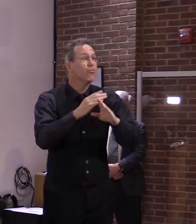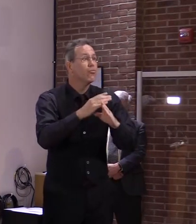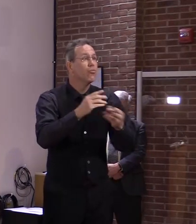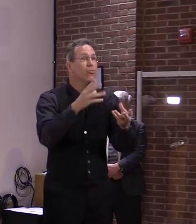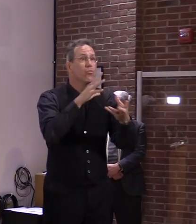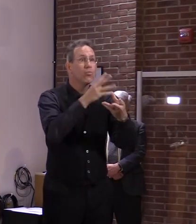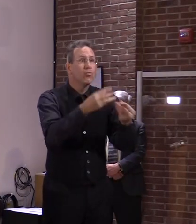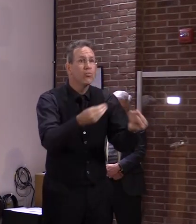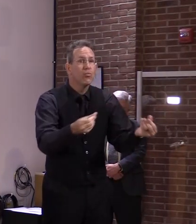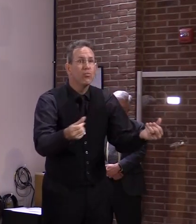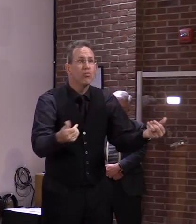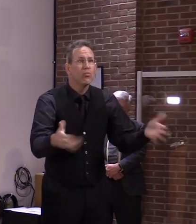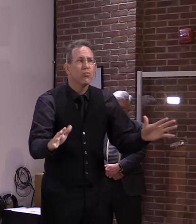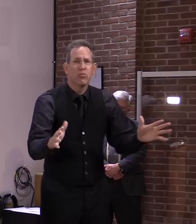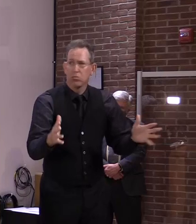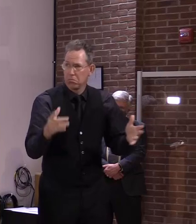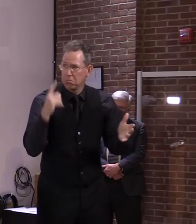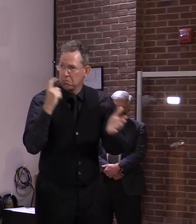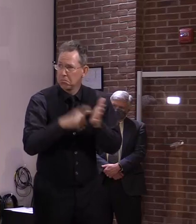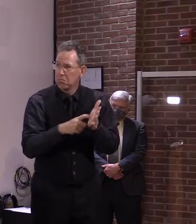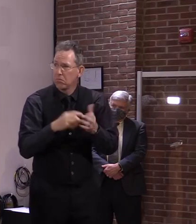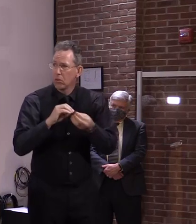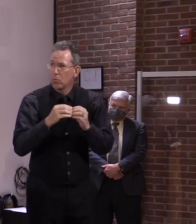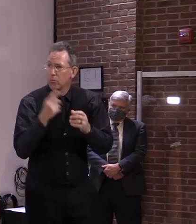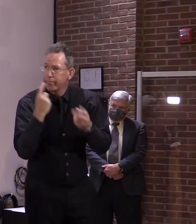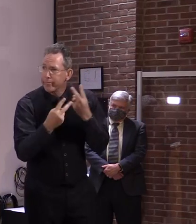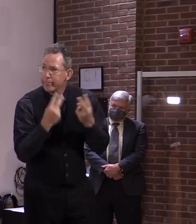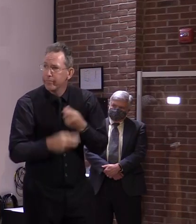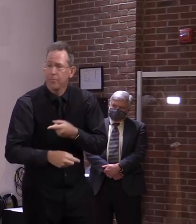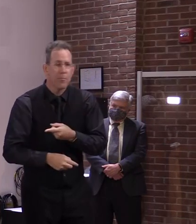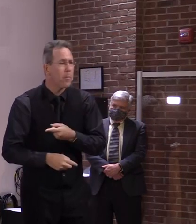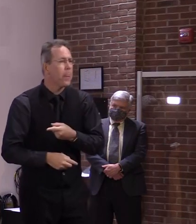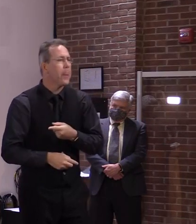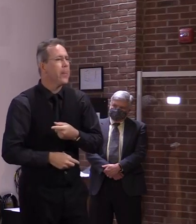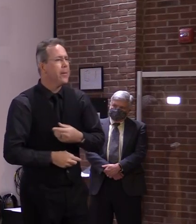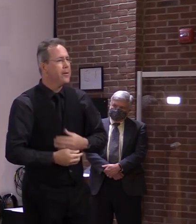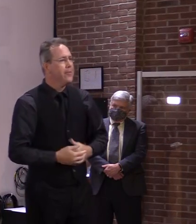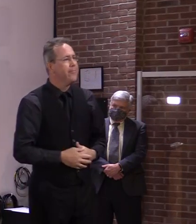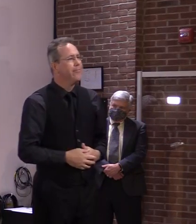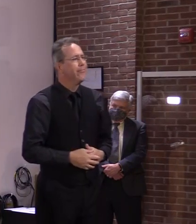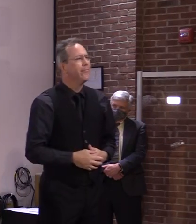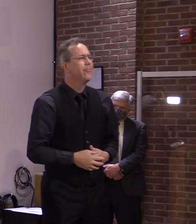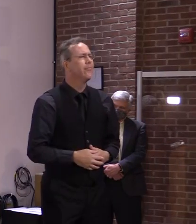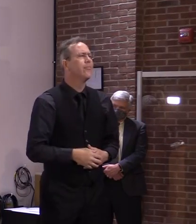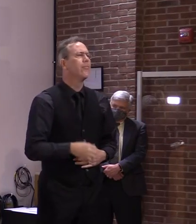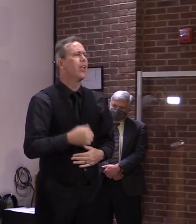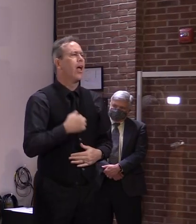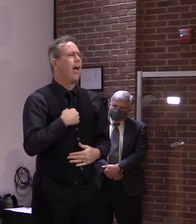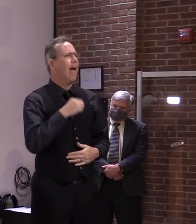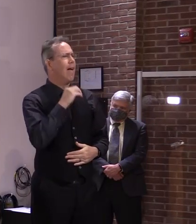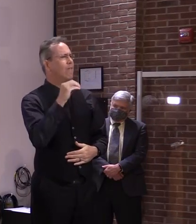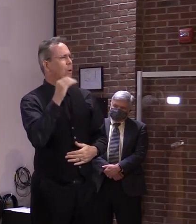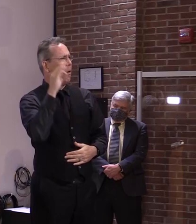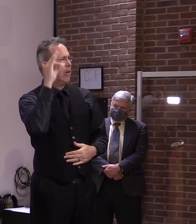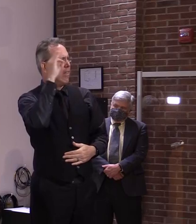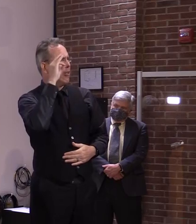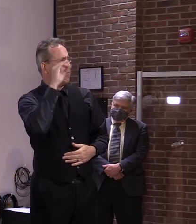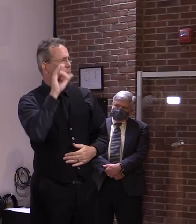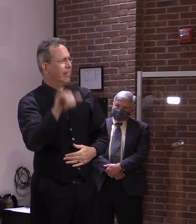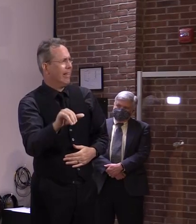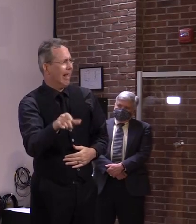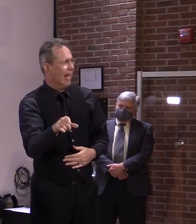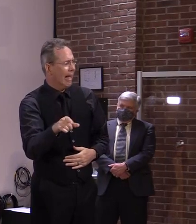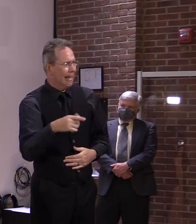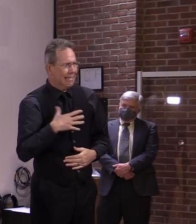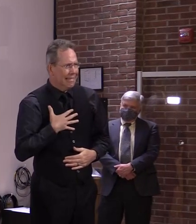Yeah, Joe, I'm about as knowledgeable about the Yankee situation as you are, because everything I know about it, I've